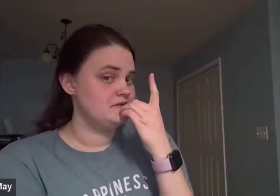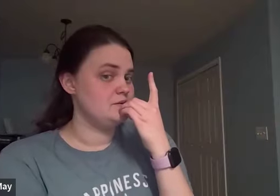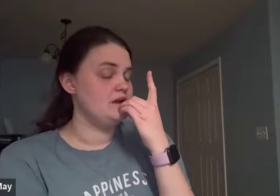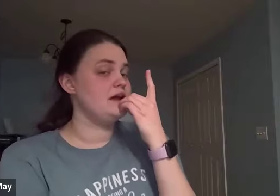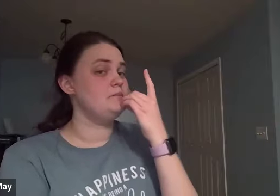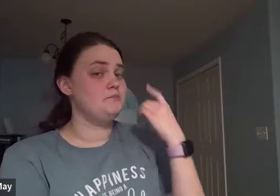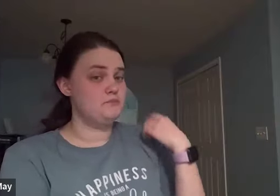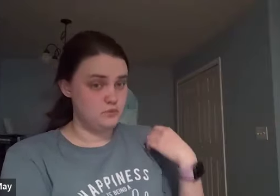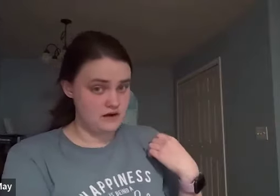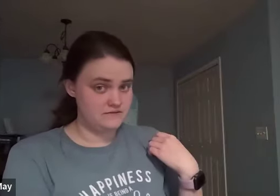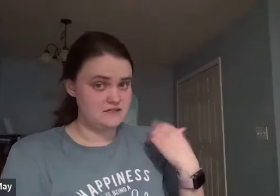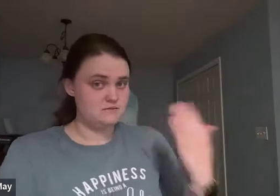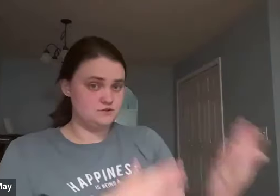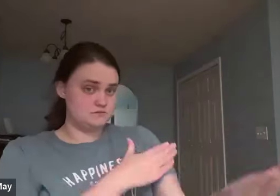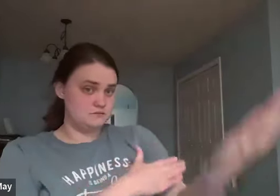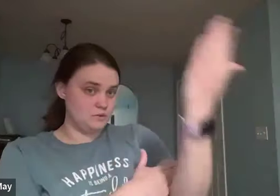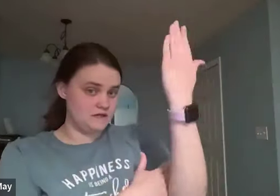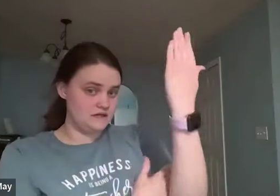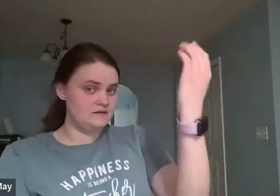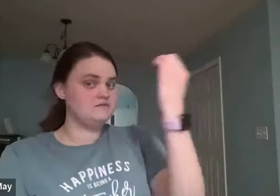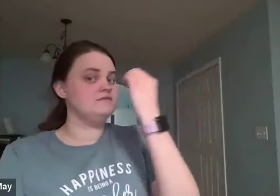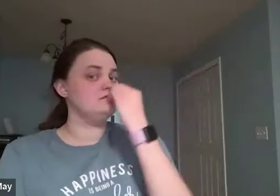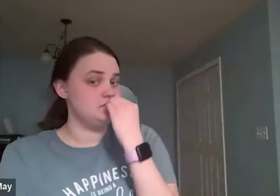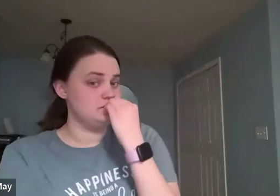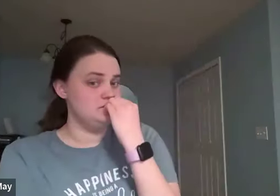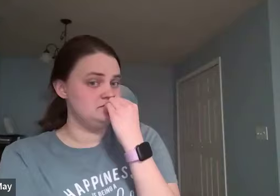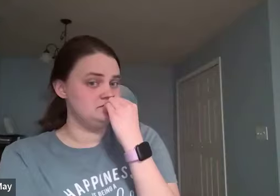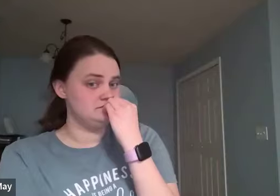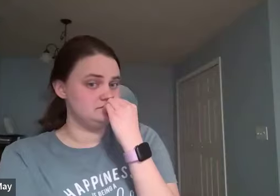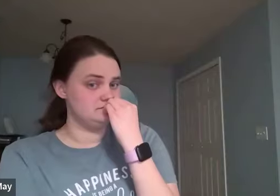we had breakfast, which was morning food.